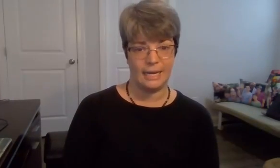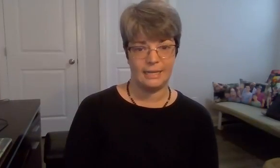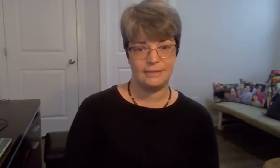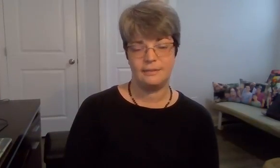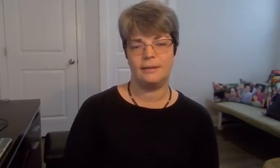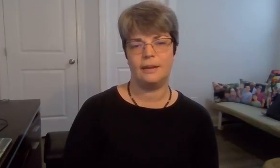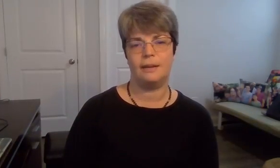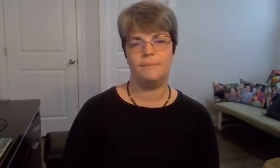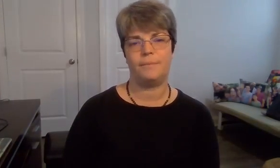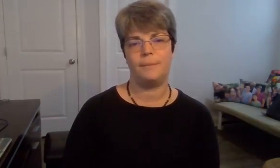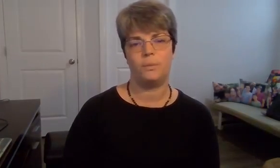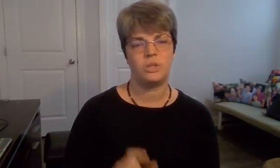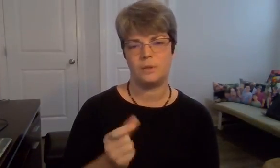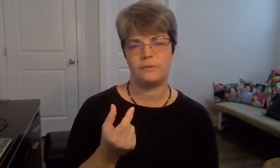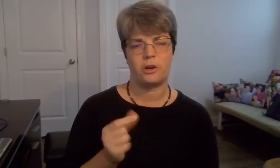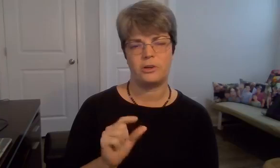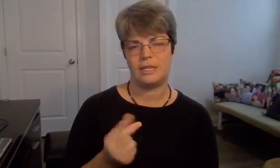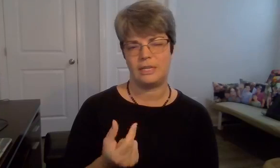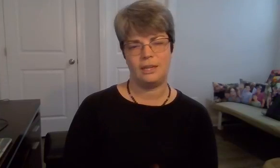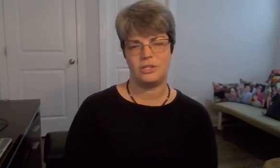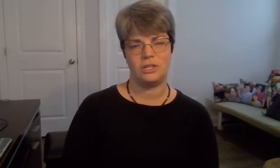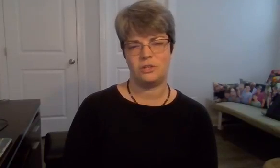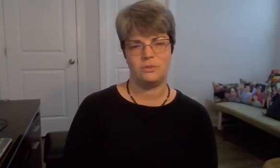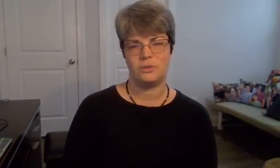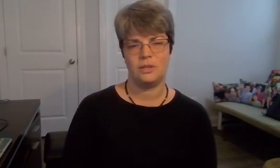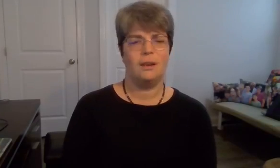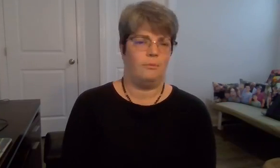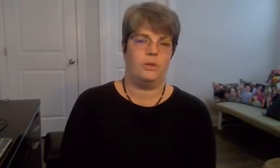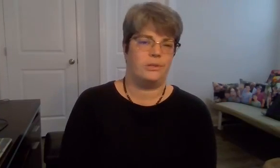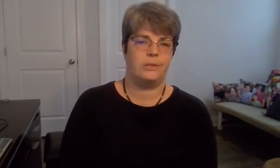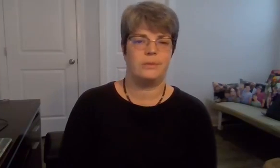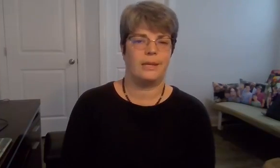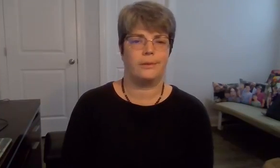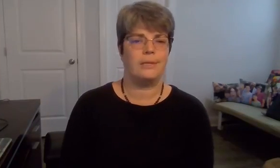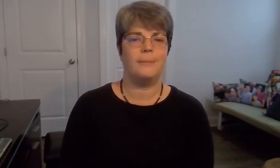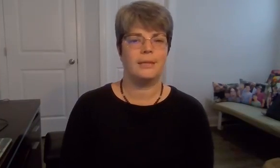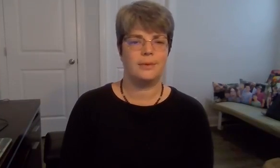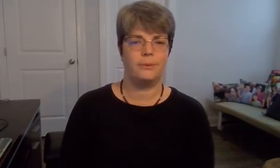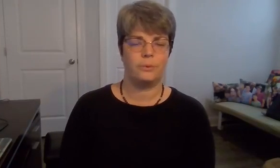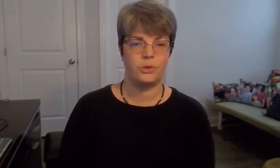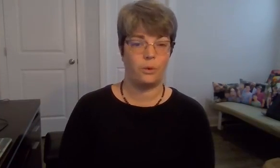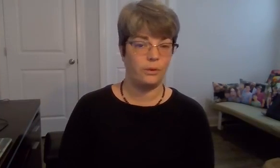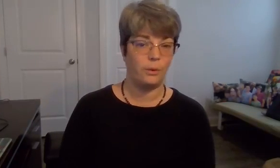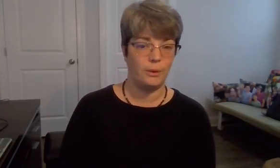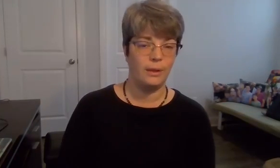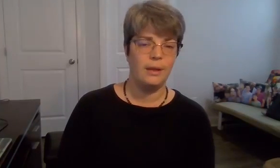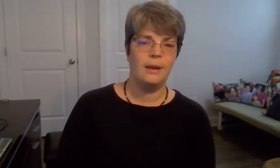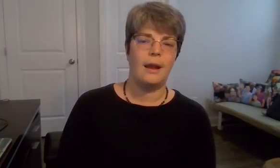it, just because of our articulation issues, which she was like 13 months, so we're totally normal.